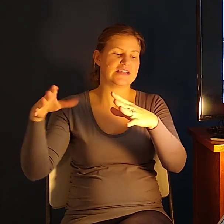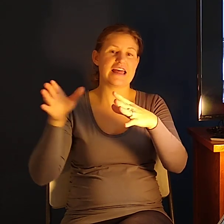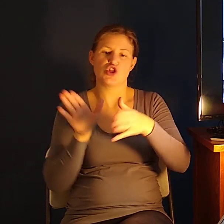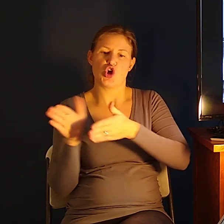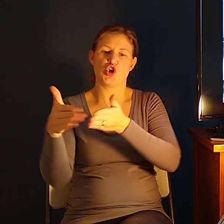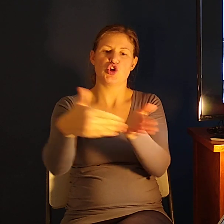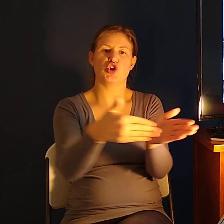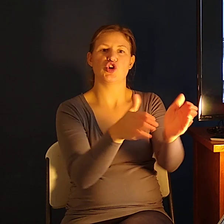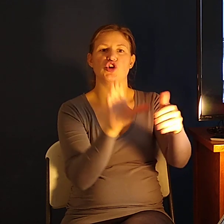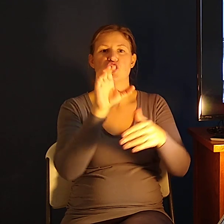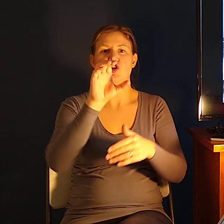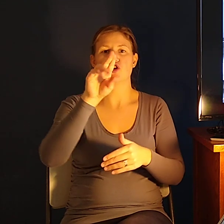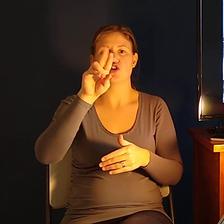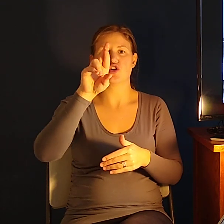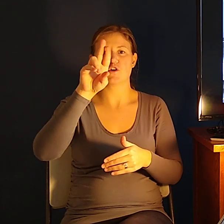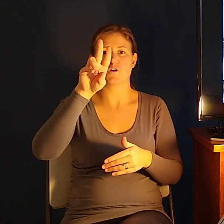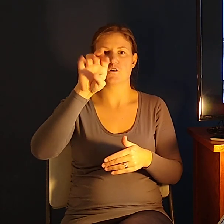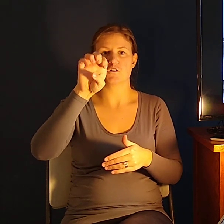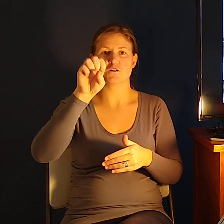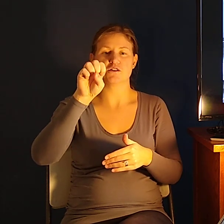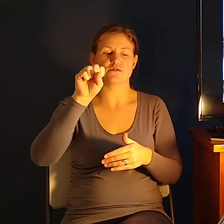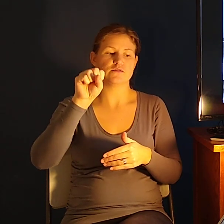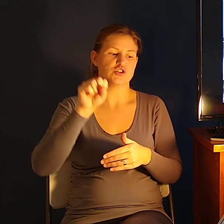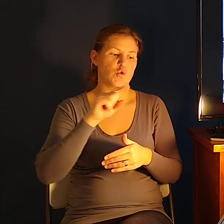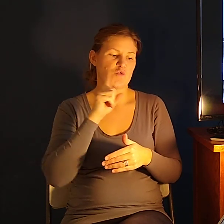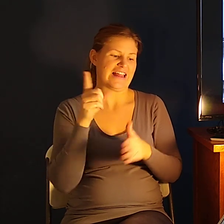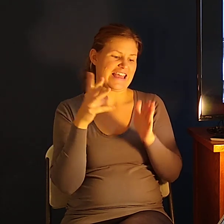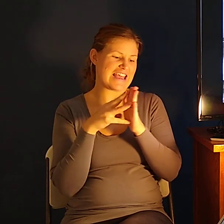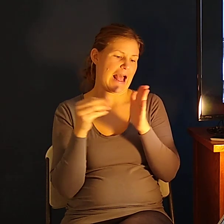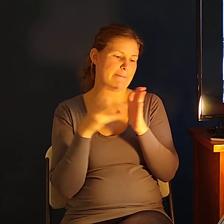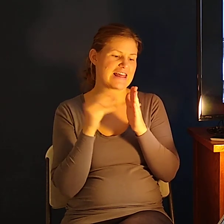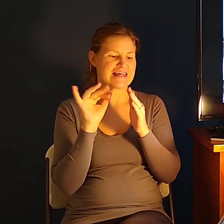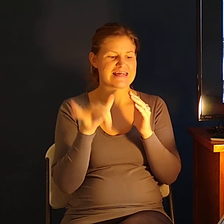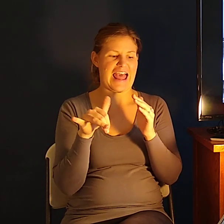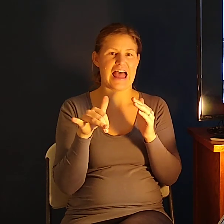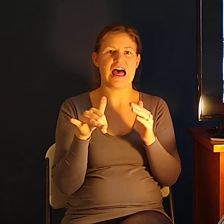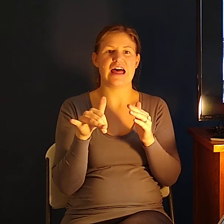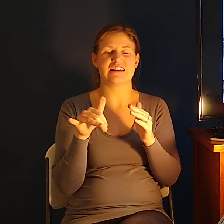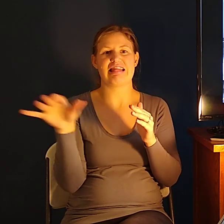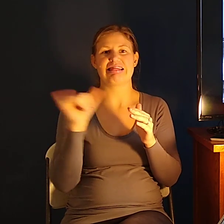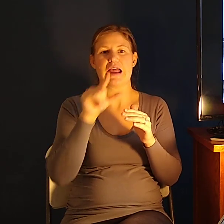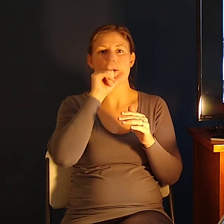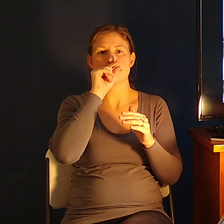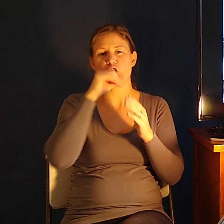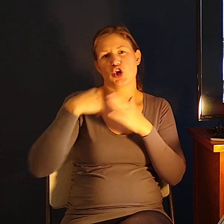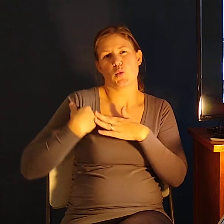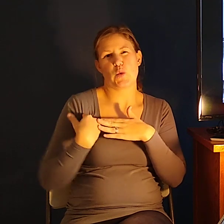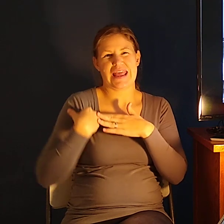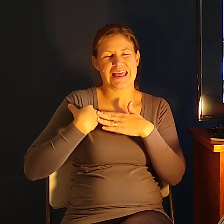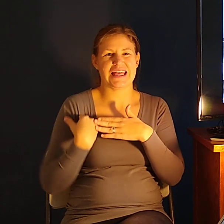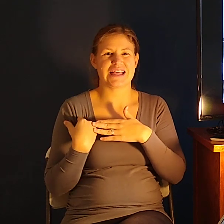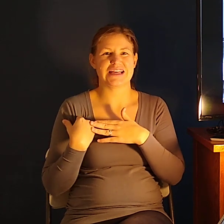of buildings. A building mimics that of a bird's wings. The structural